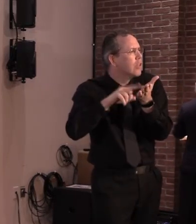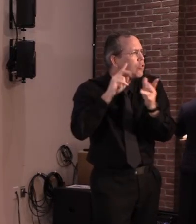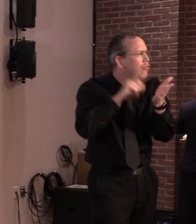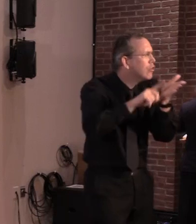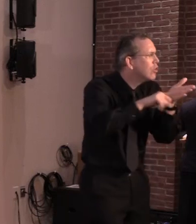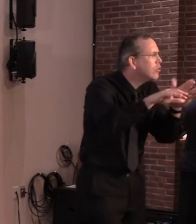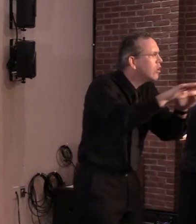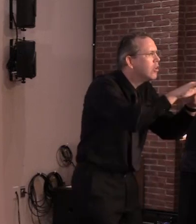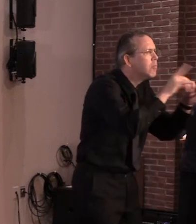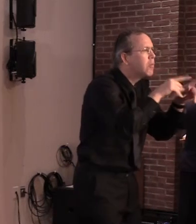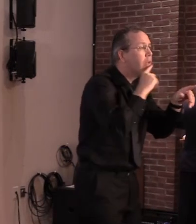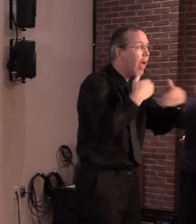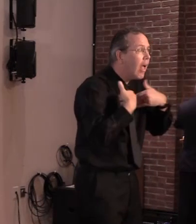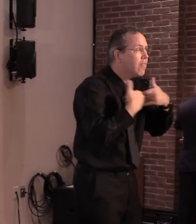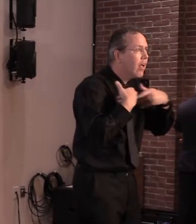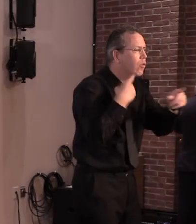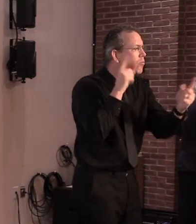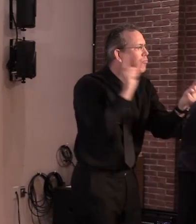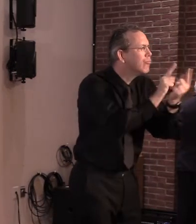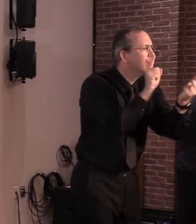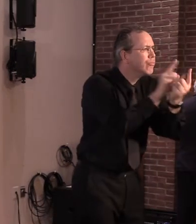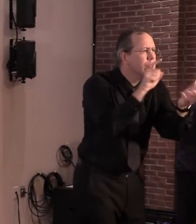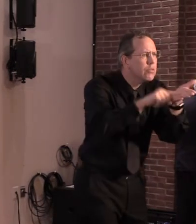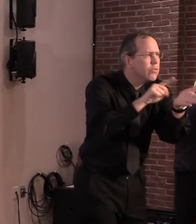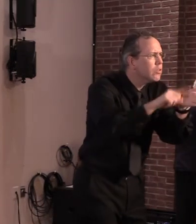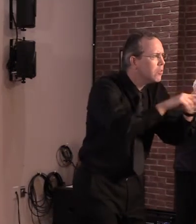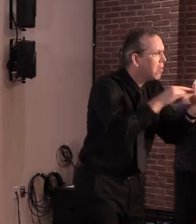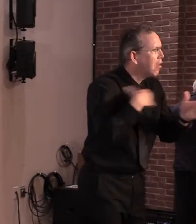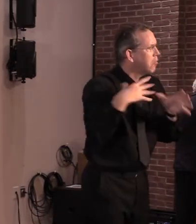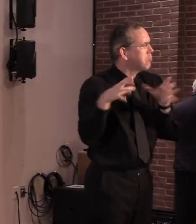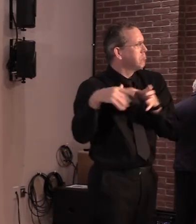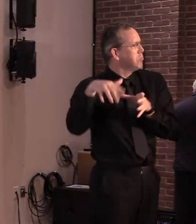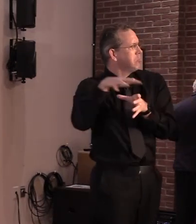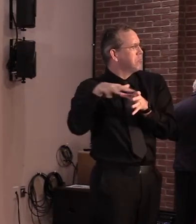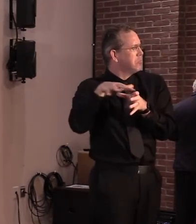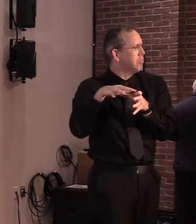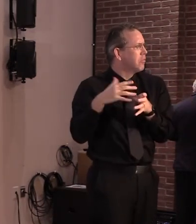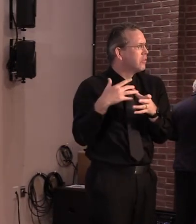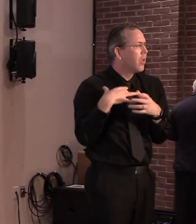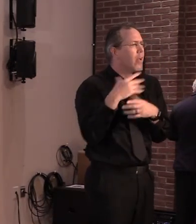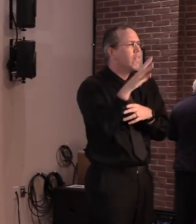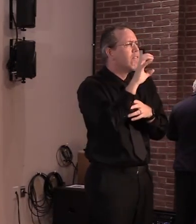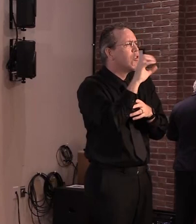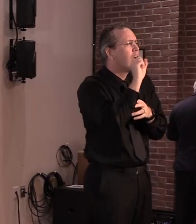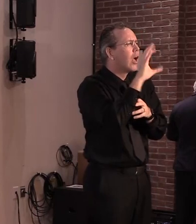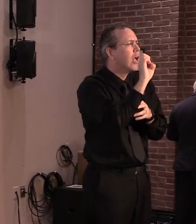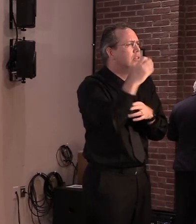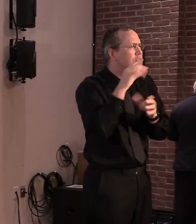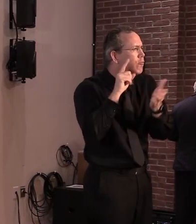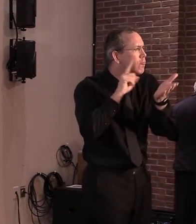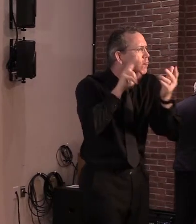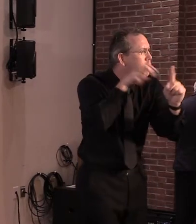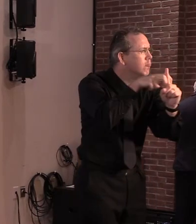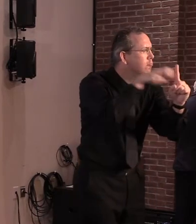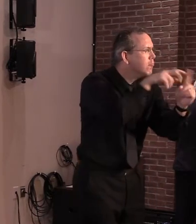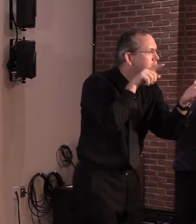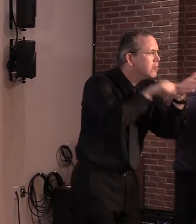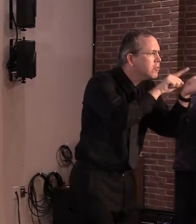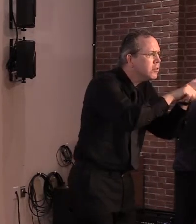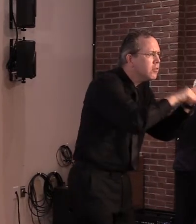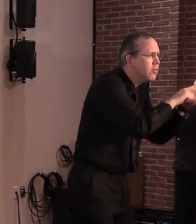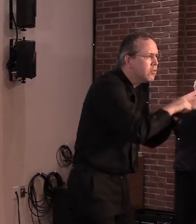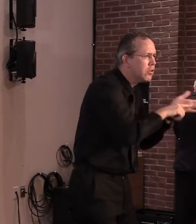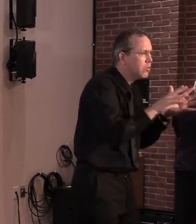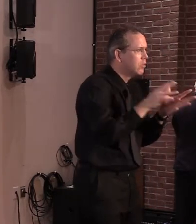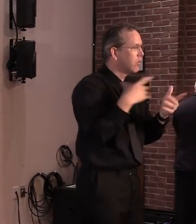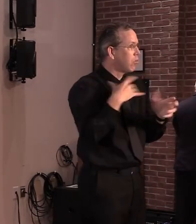as 500 cases each day if needed, although we truly hope we never have to use all this